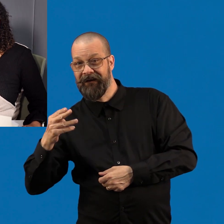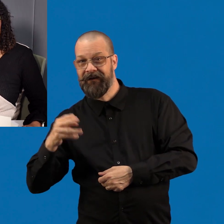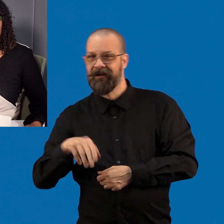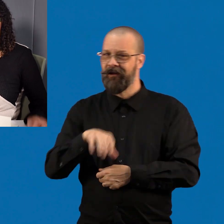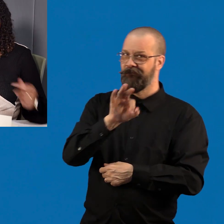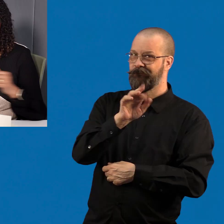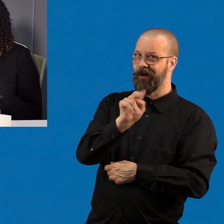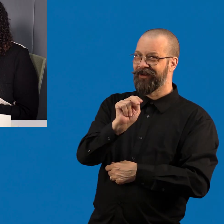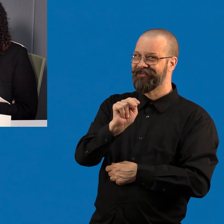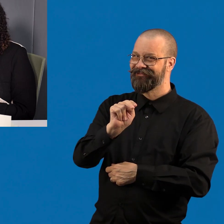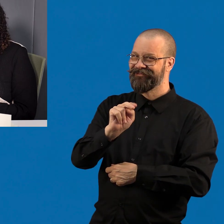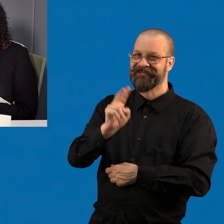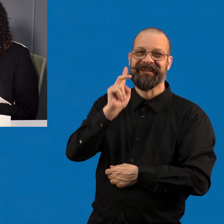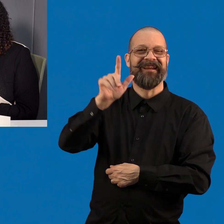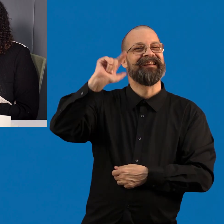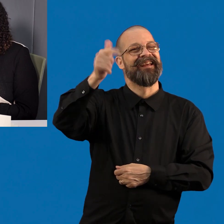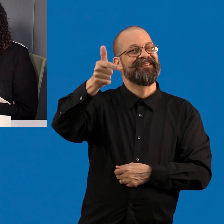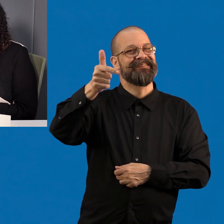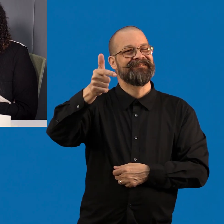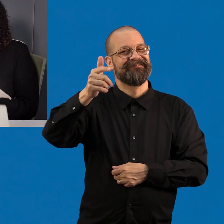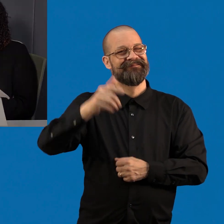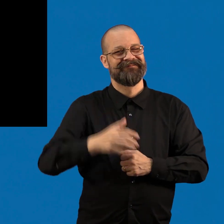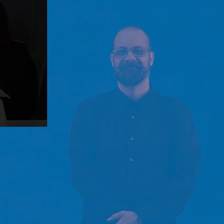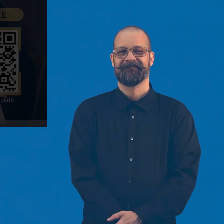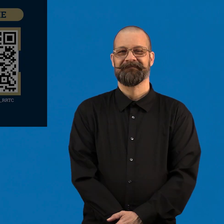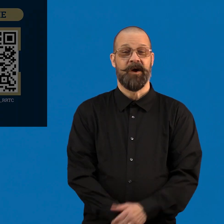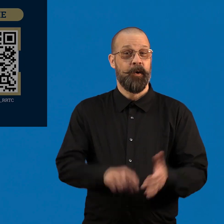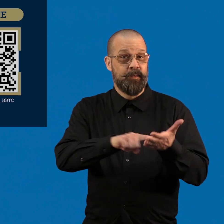And Fran. See you next time.